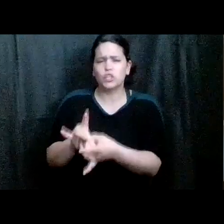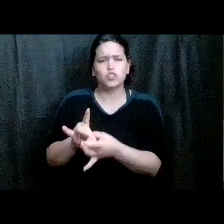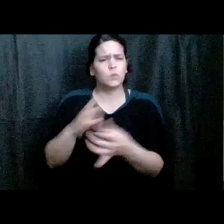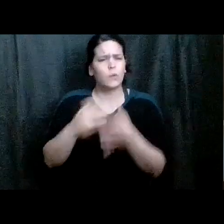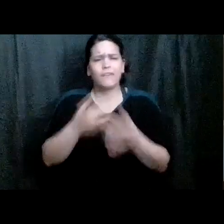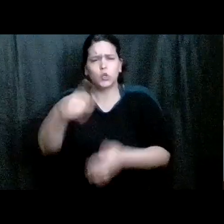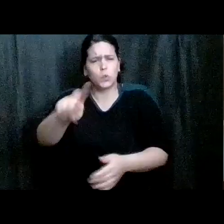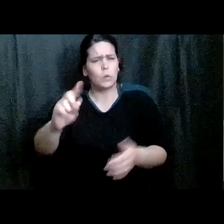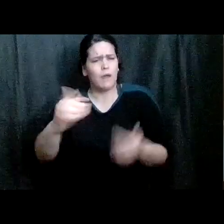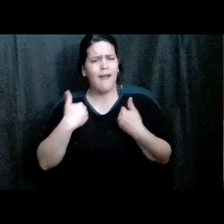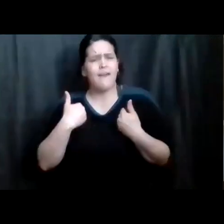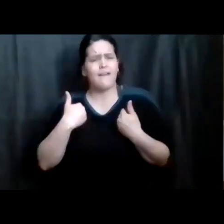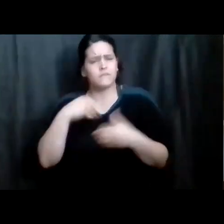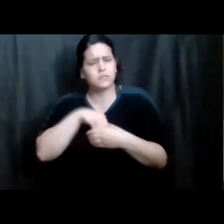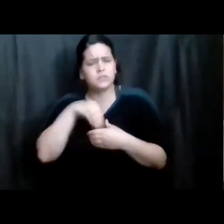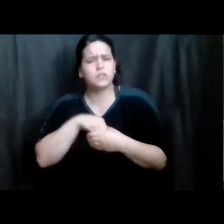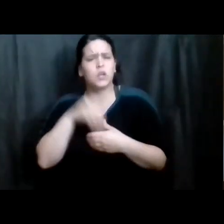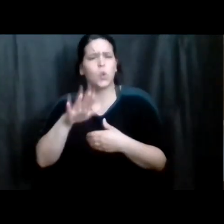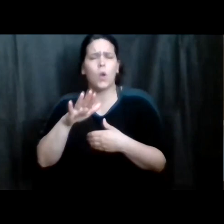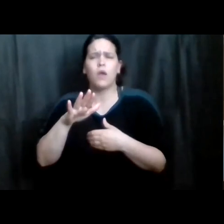strengths and really go there,